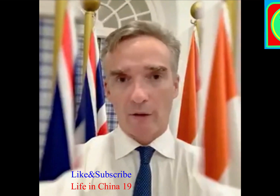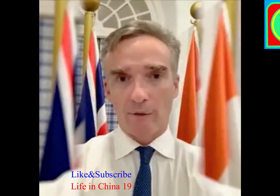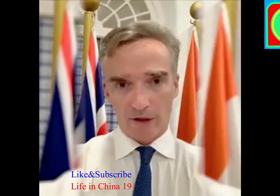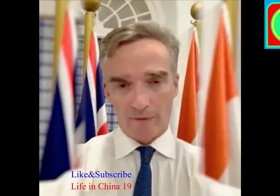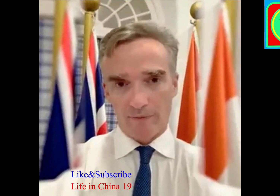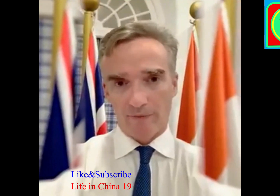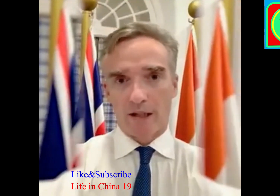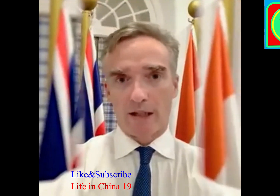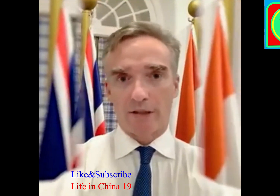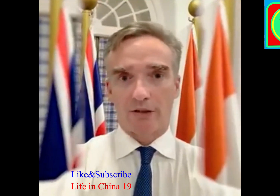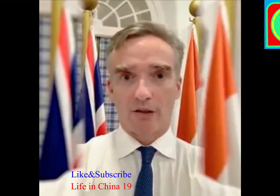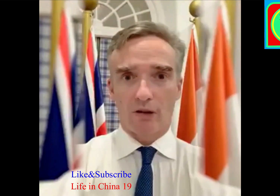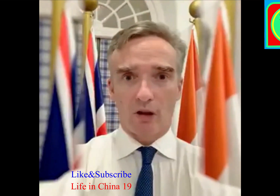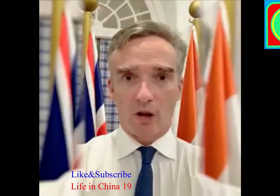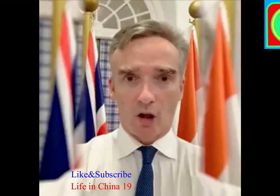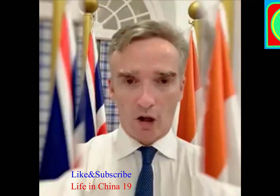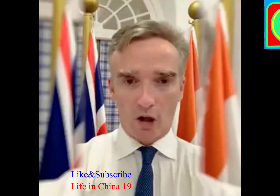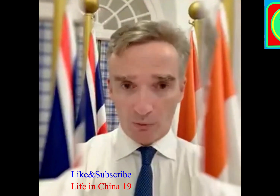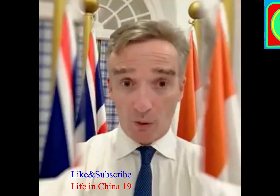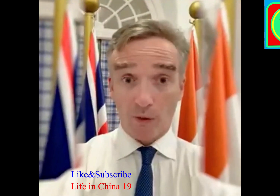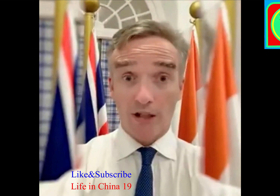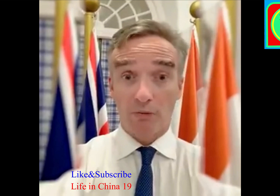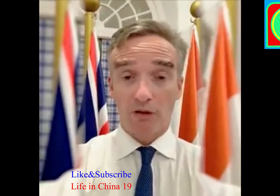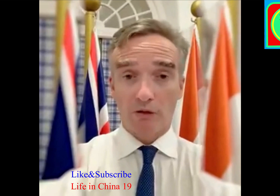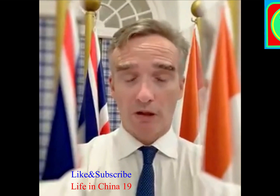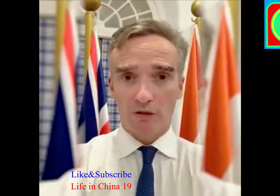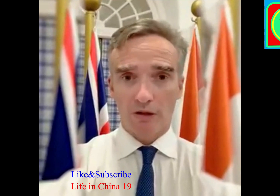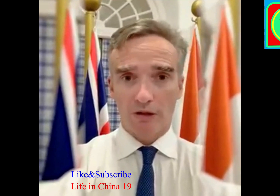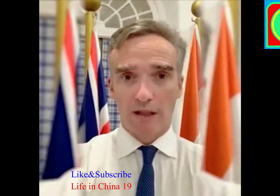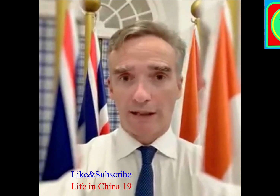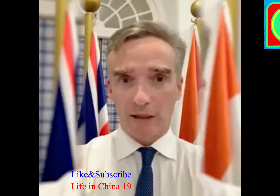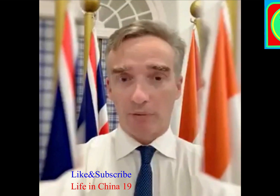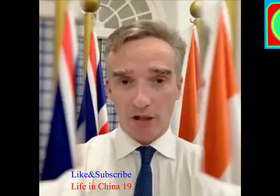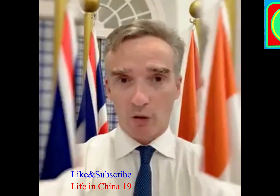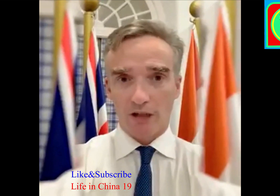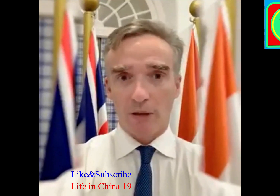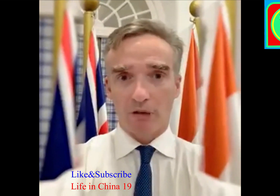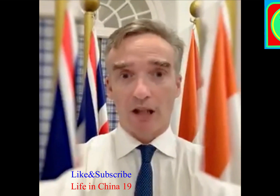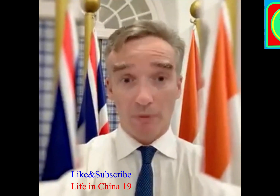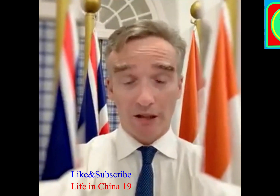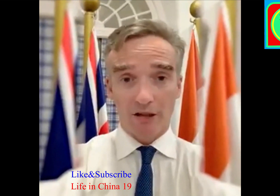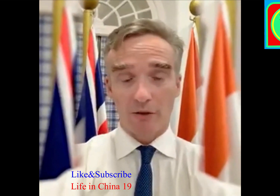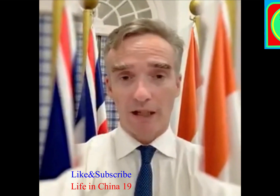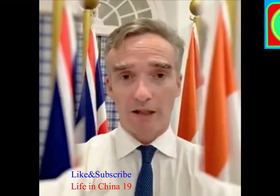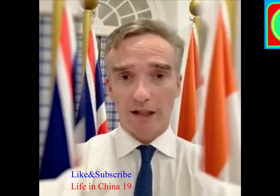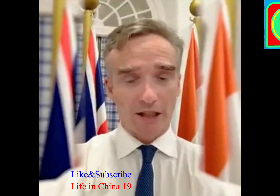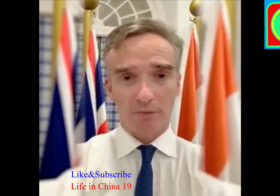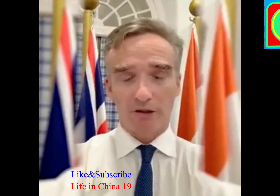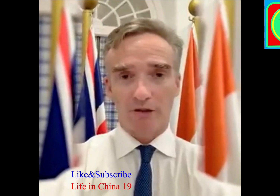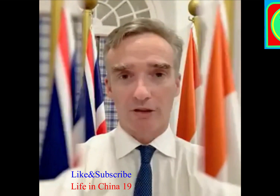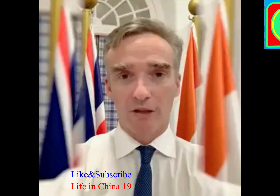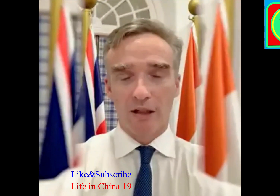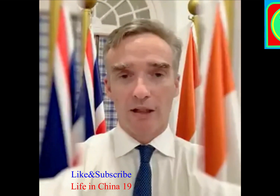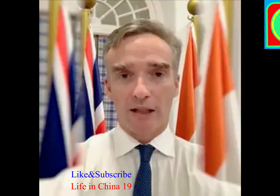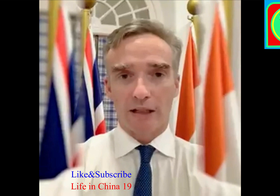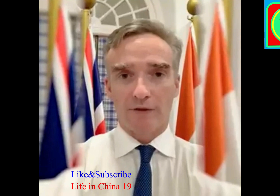now go further. Let's open up more flights between the two countries. Let's get British tourists able to come into India. They're desperate to do